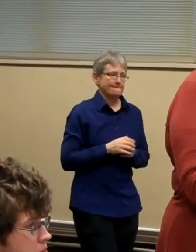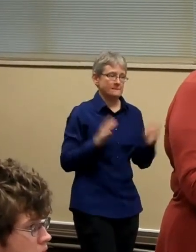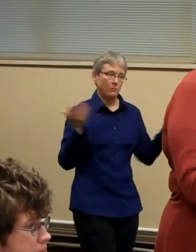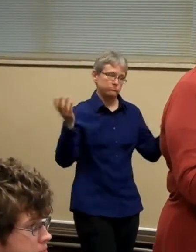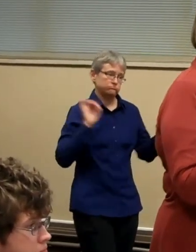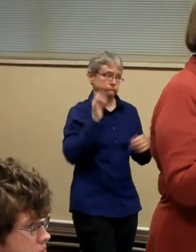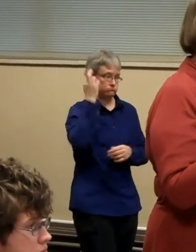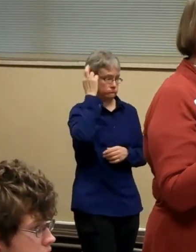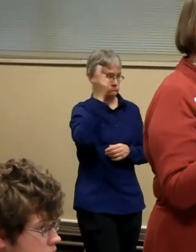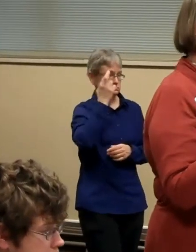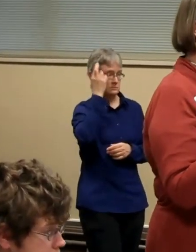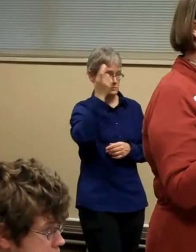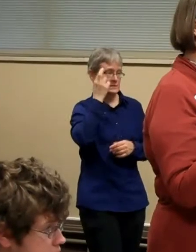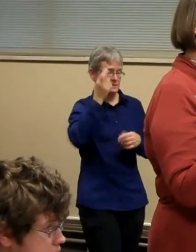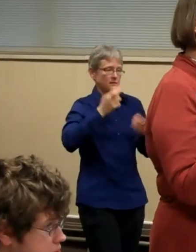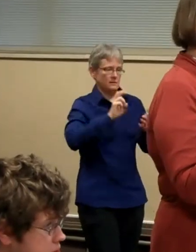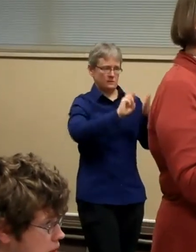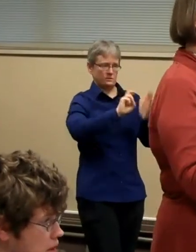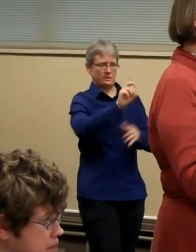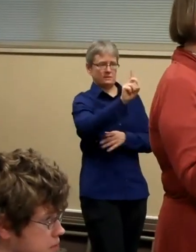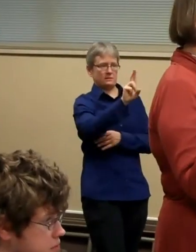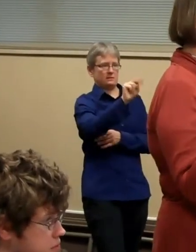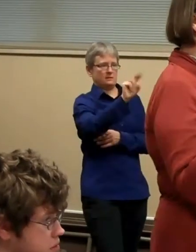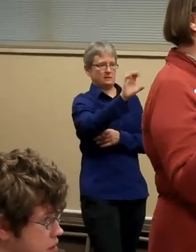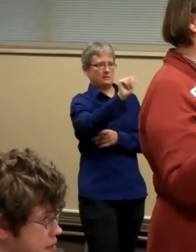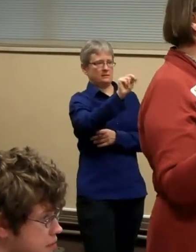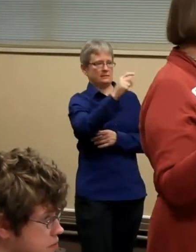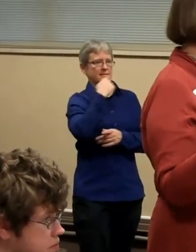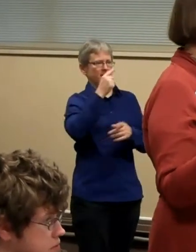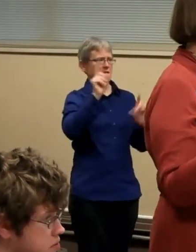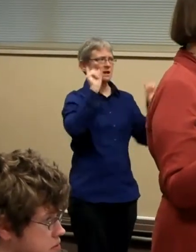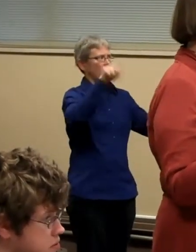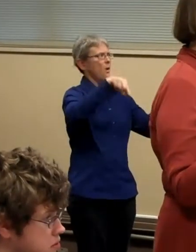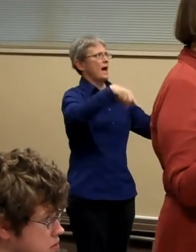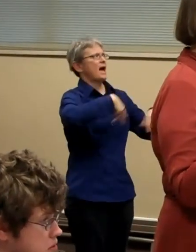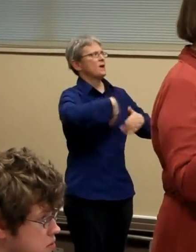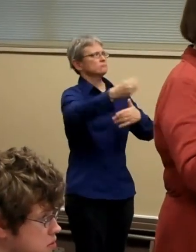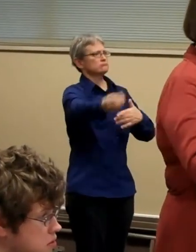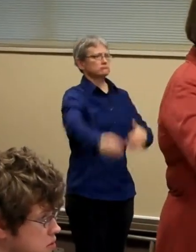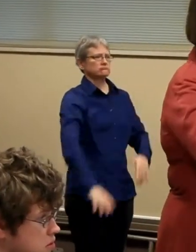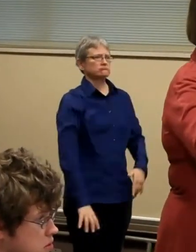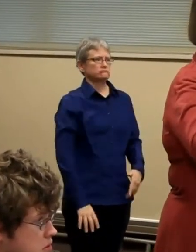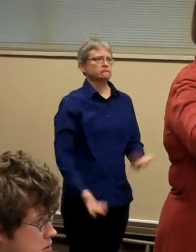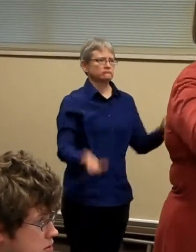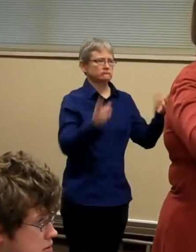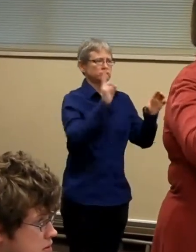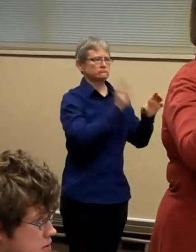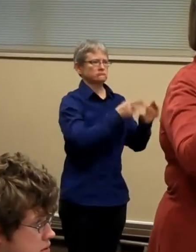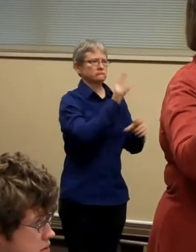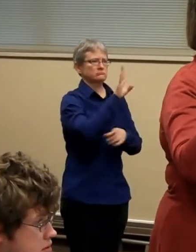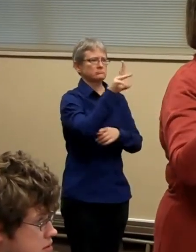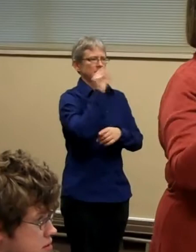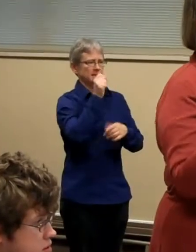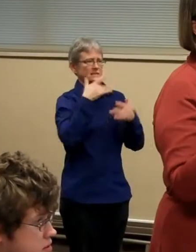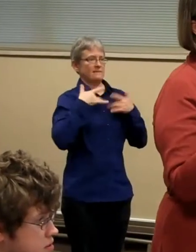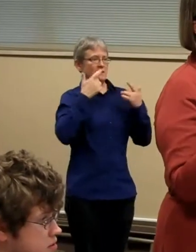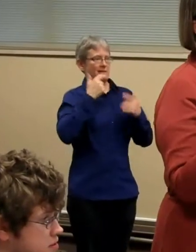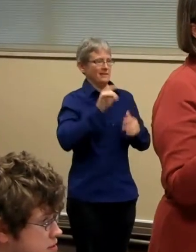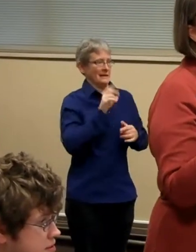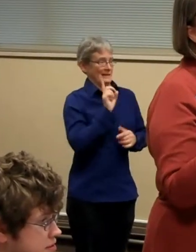So that's why when Secretary Duncan said, go out and do a bus event, Denver's the first place I